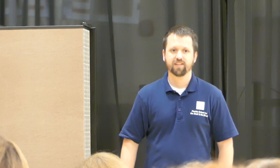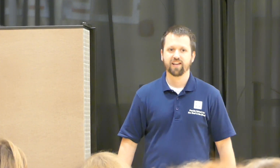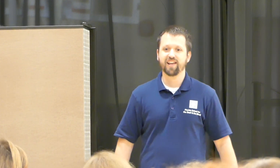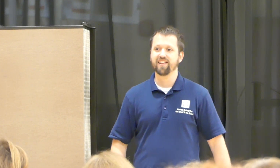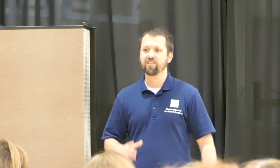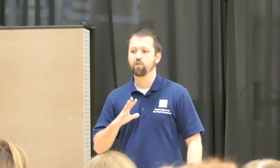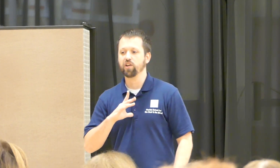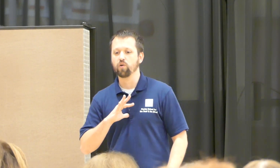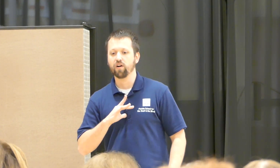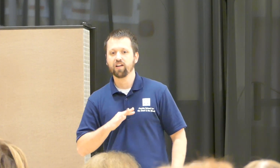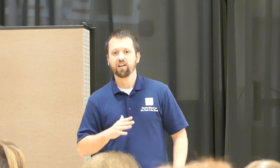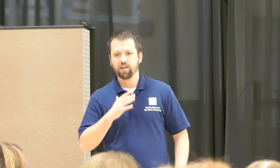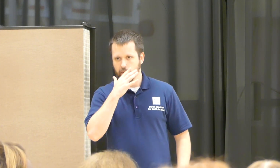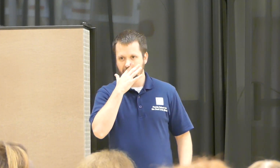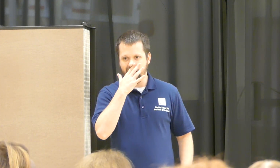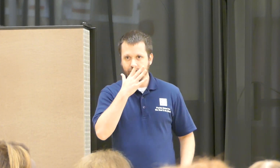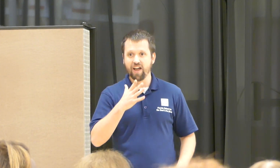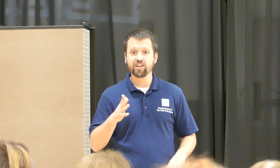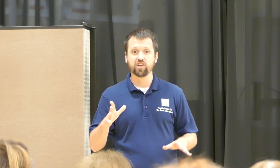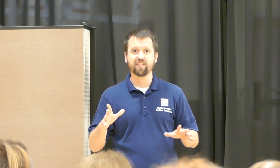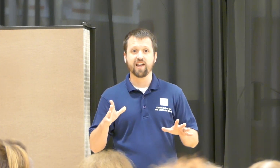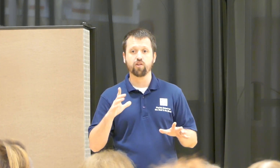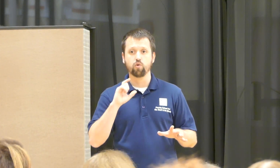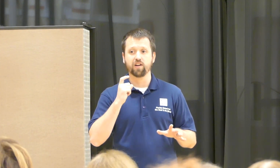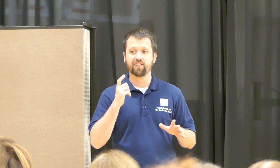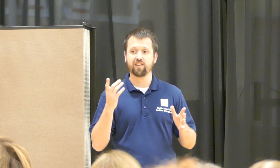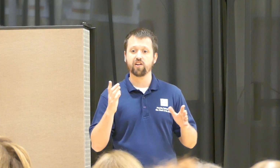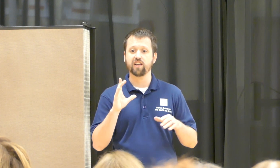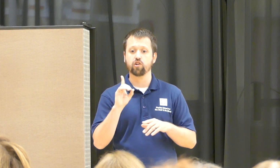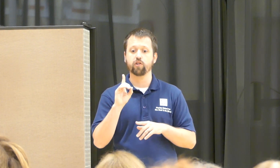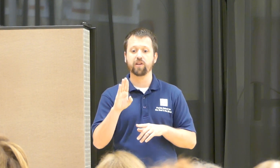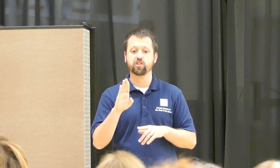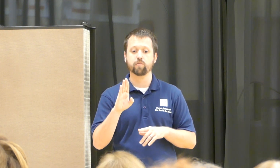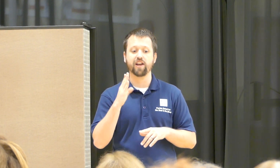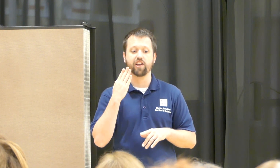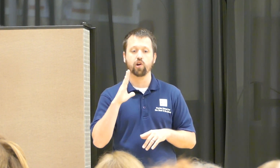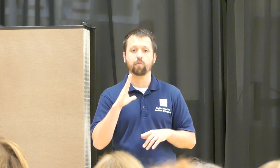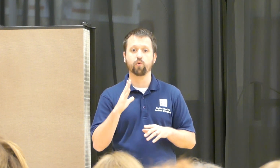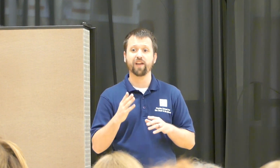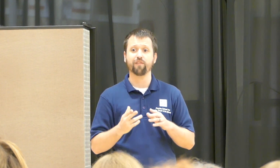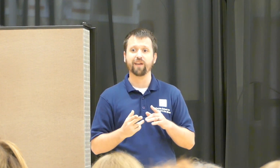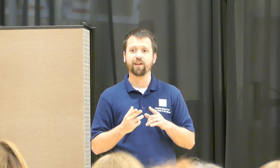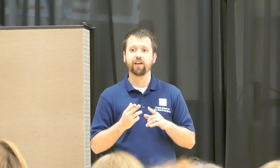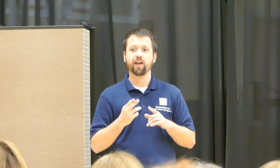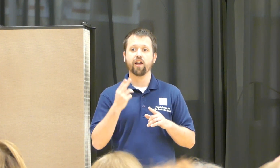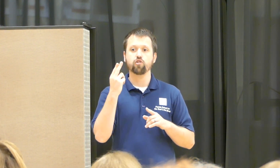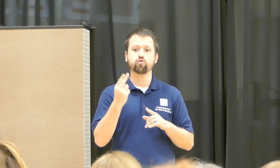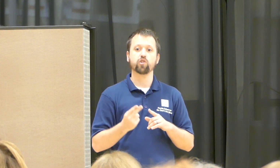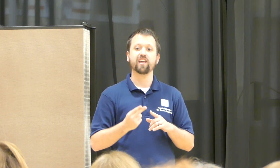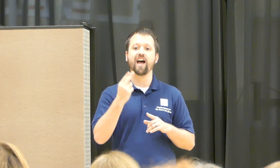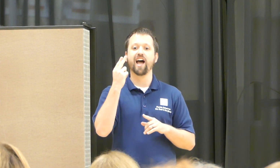It is, it's really cool. We have, actually it's kind of cool because here in Daytona Beach, you might not know it, but we have a unusually